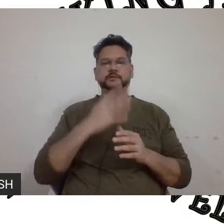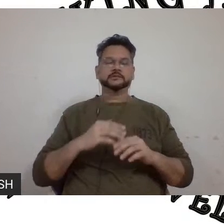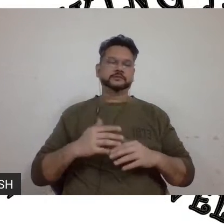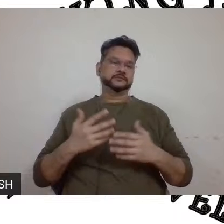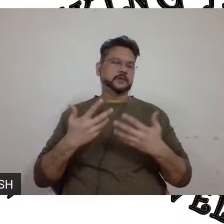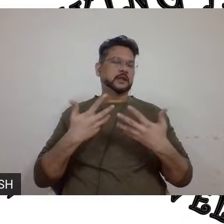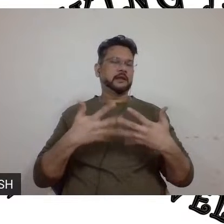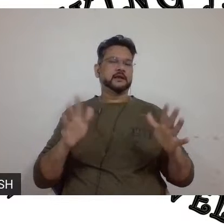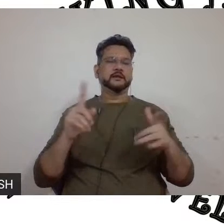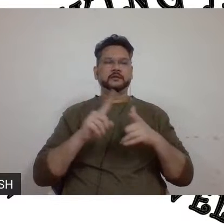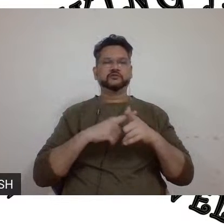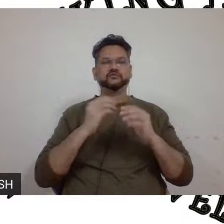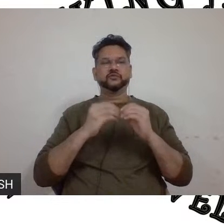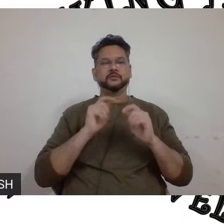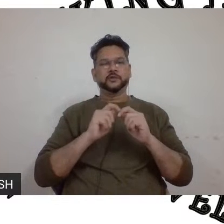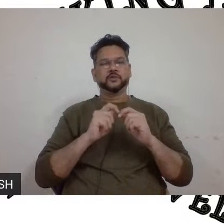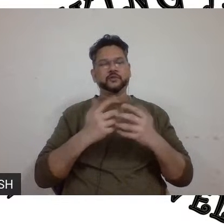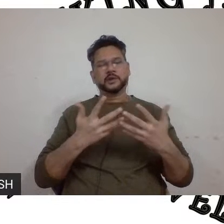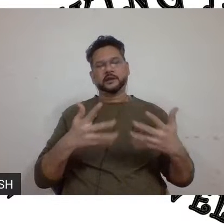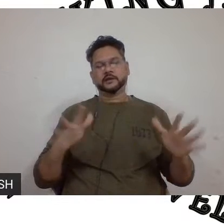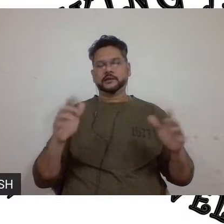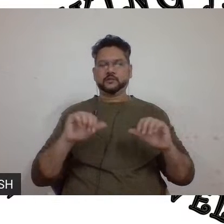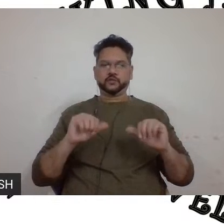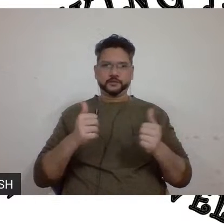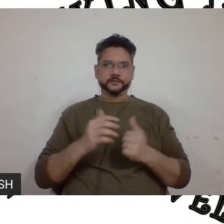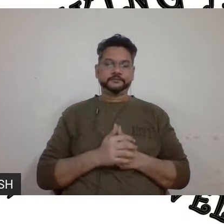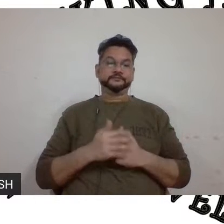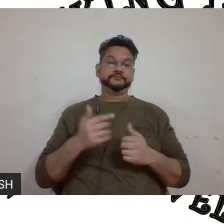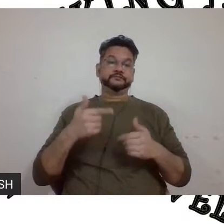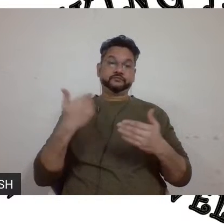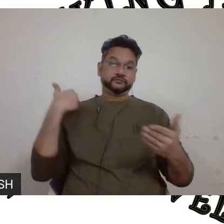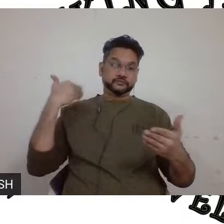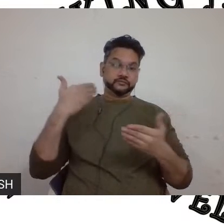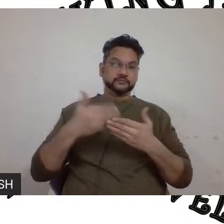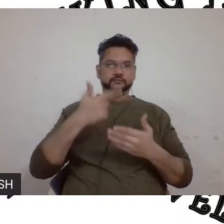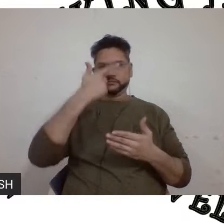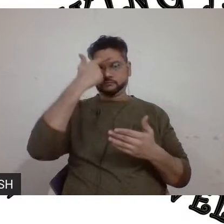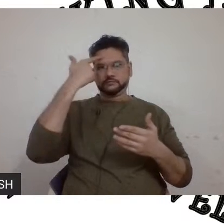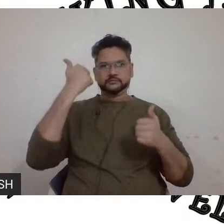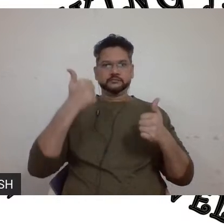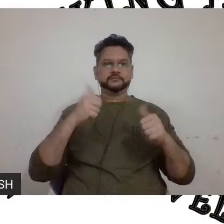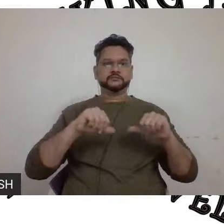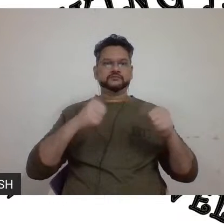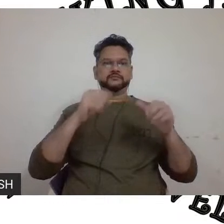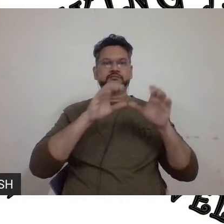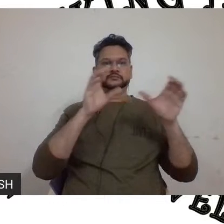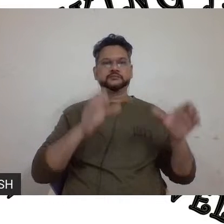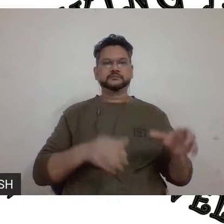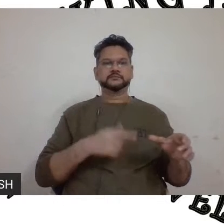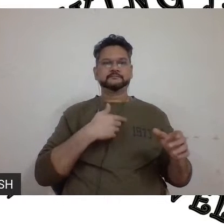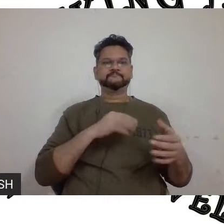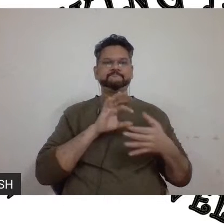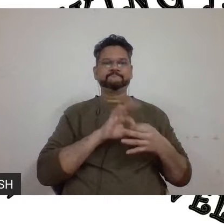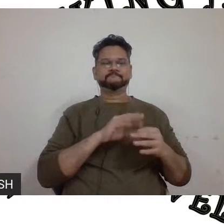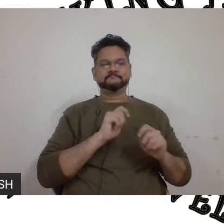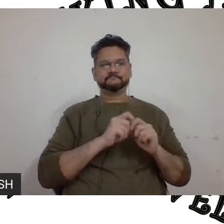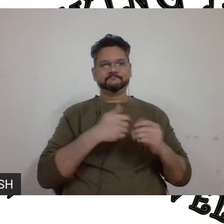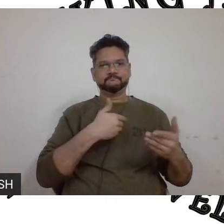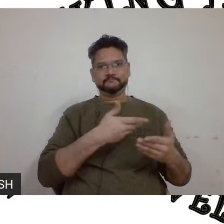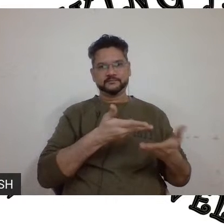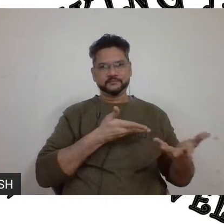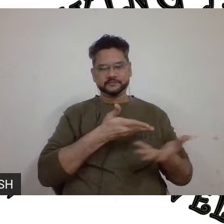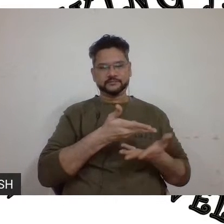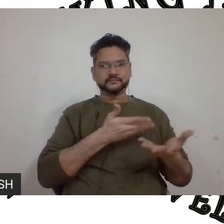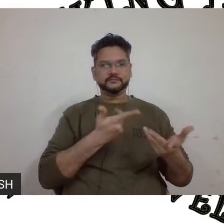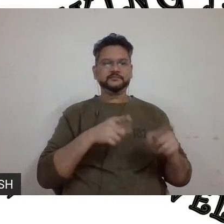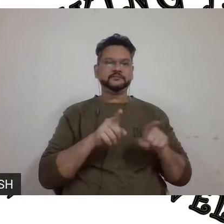with Shiva from Winminia Academy, and he's been a major mentor and a contributor for getting